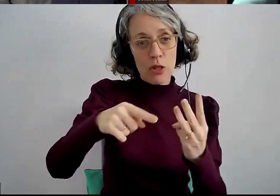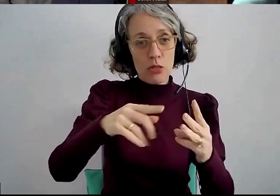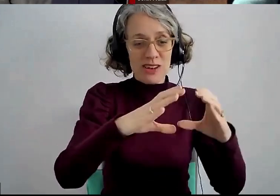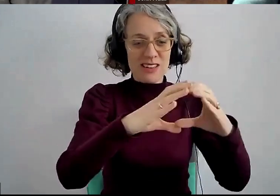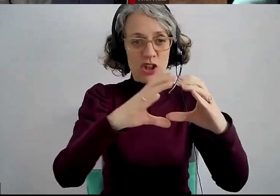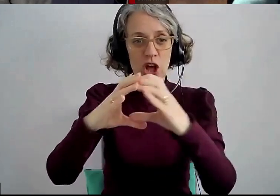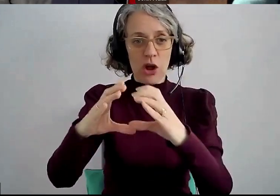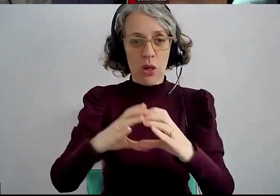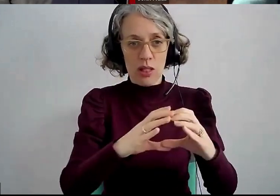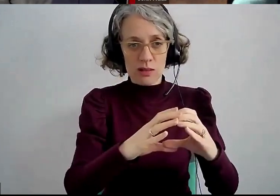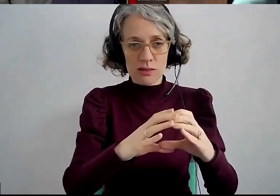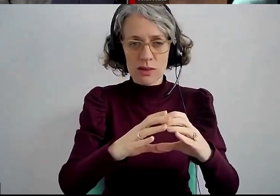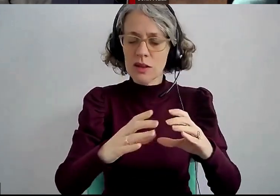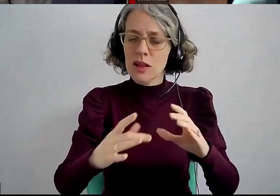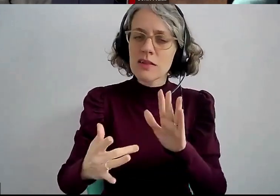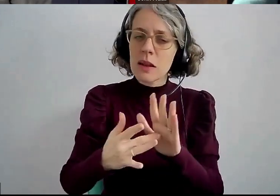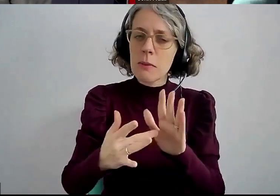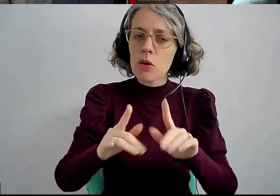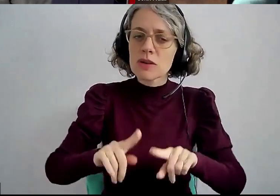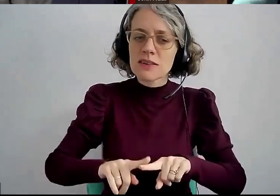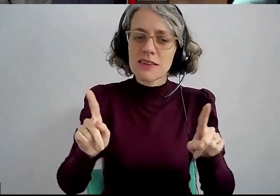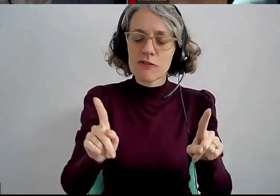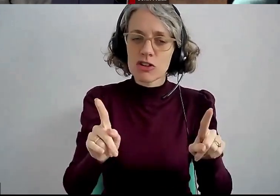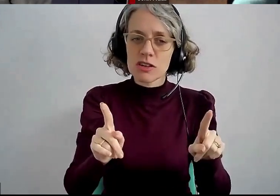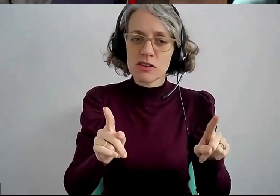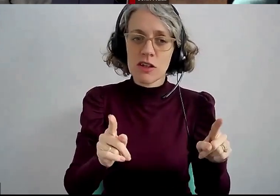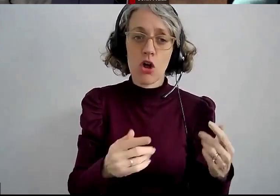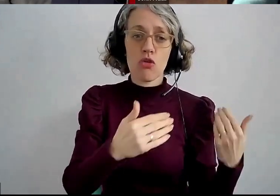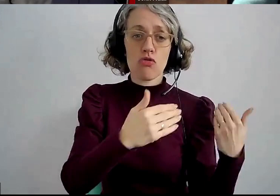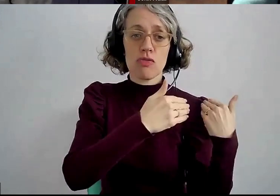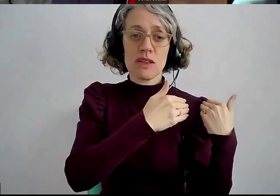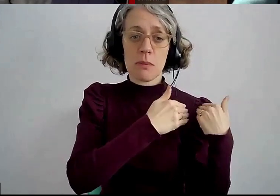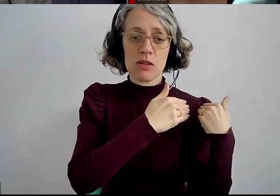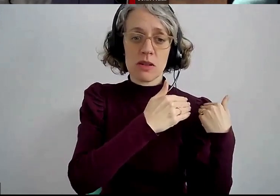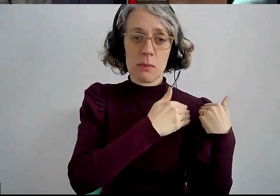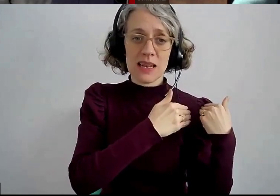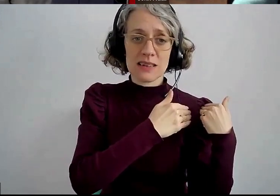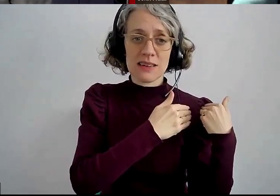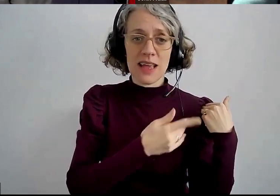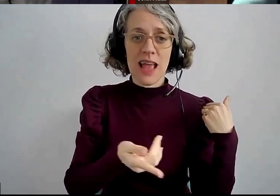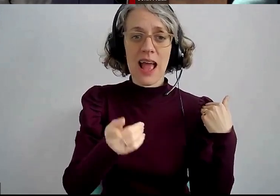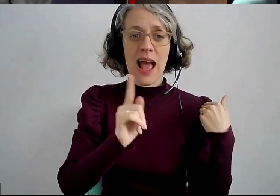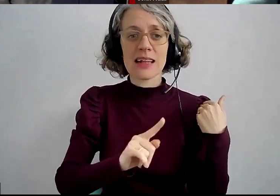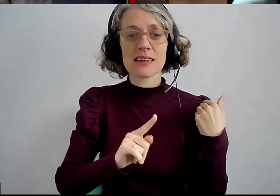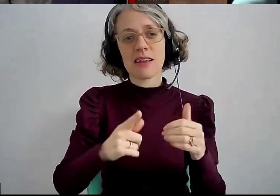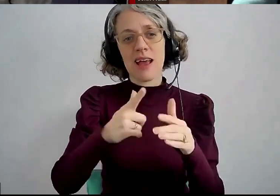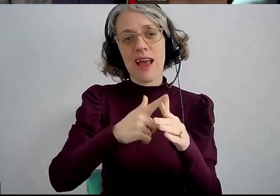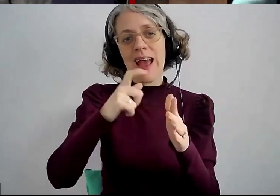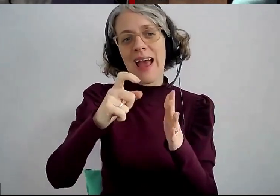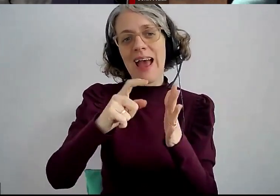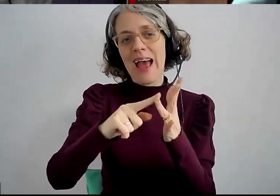distinction between responsibility and accountability.